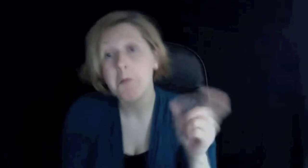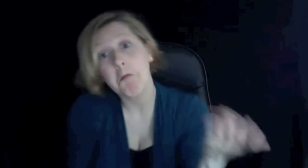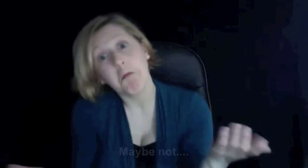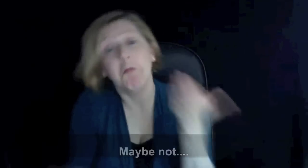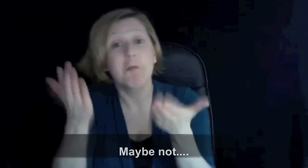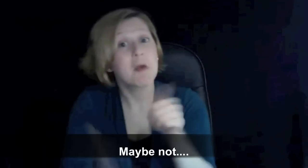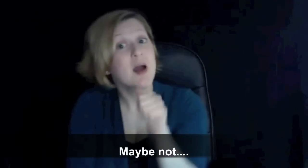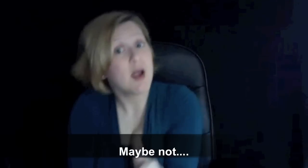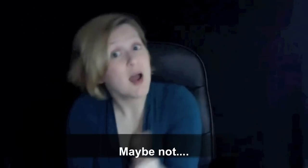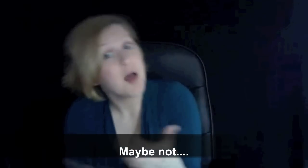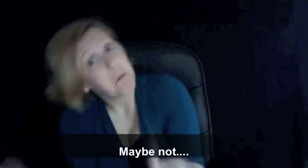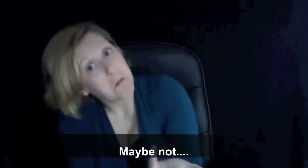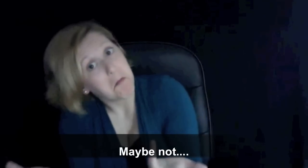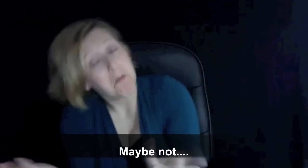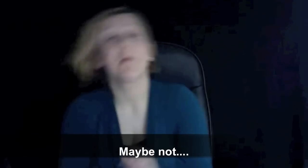theater? Maybe not.